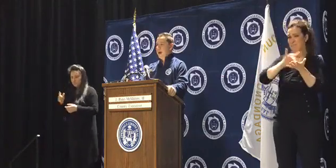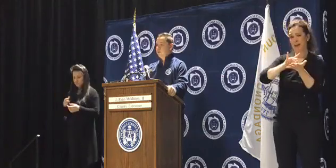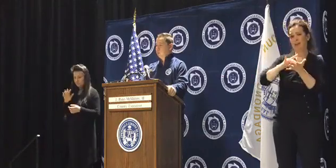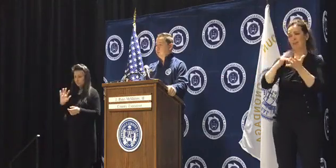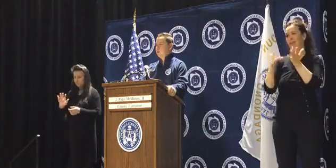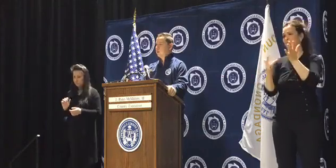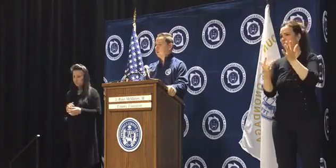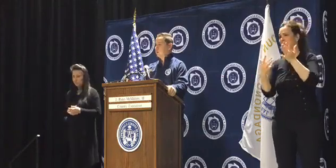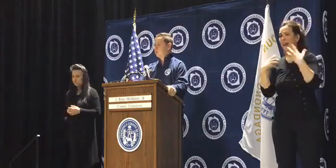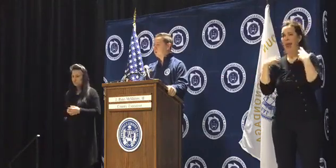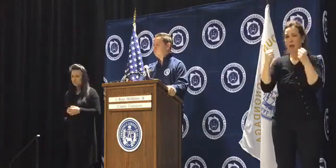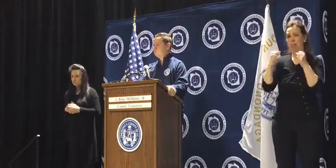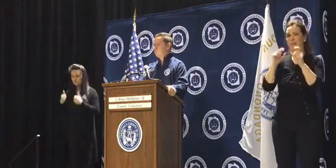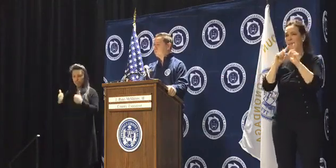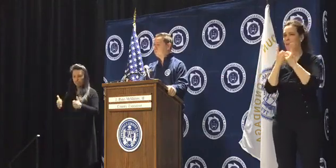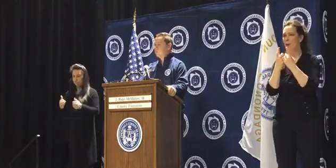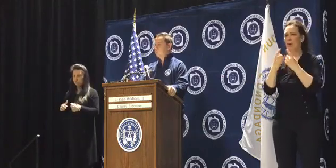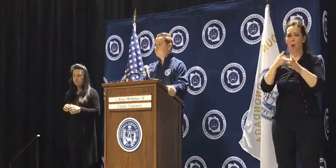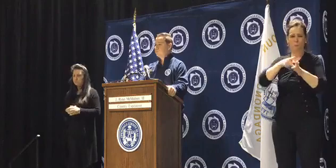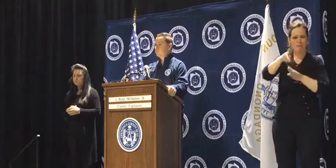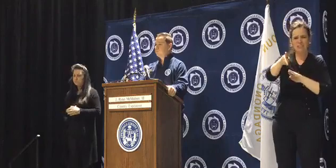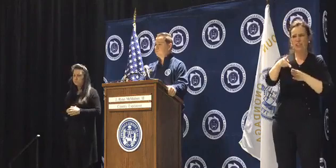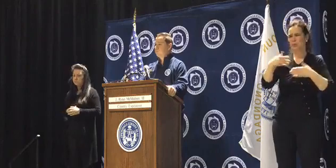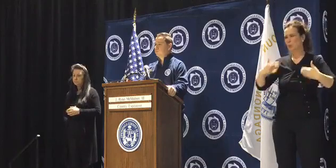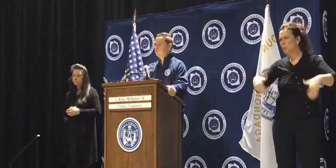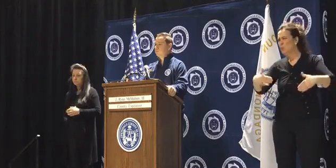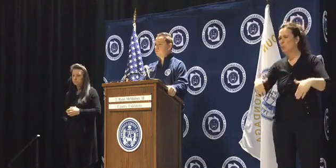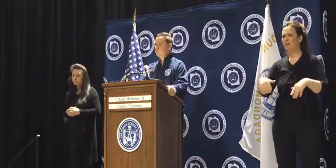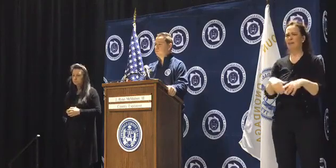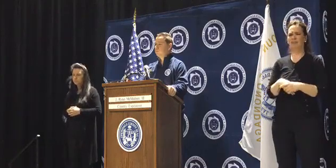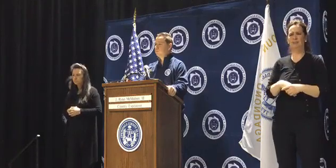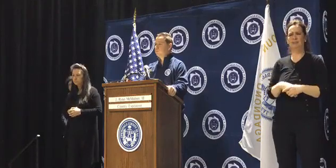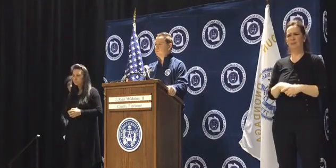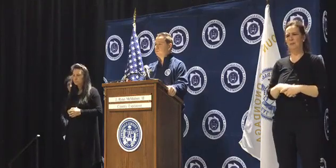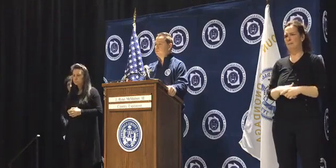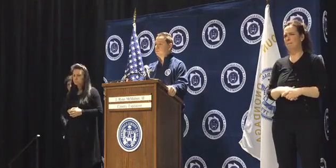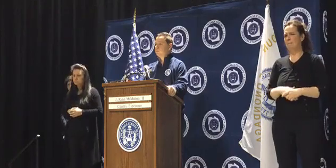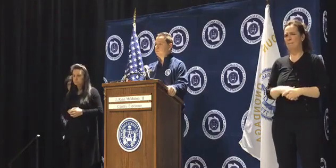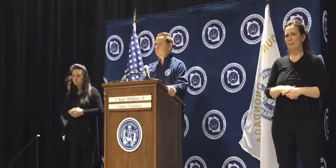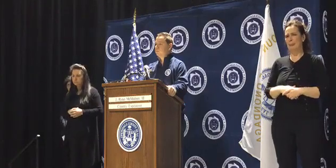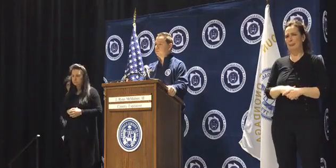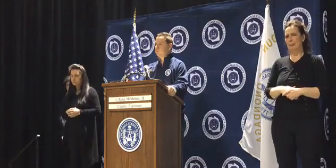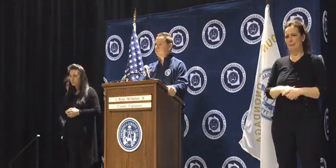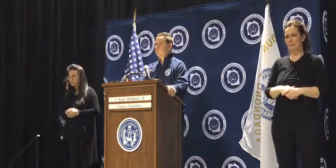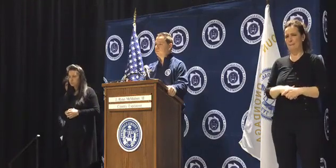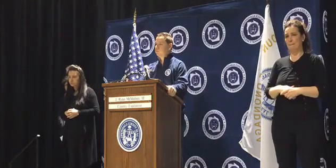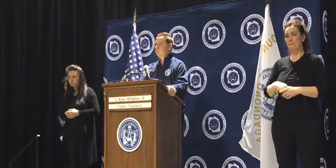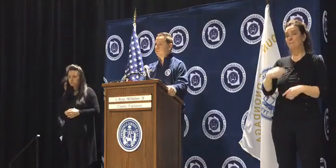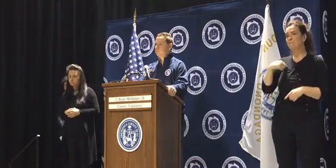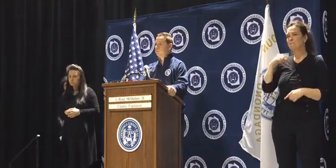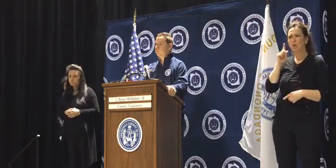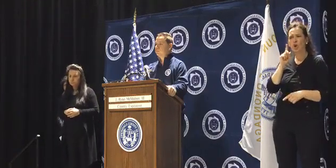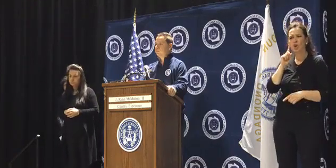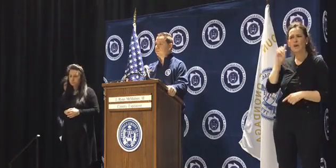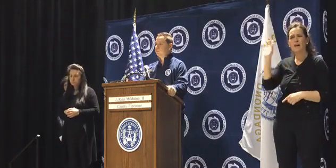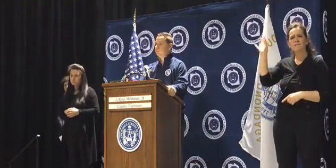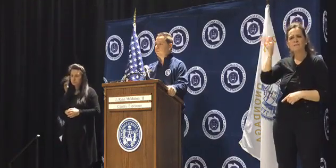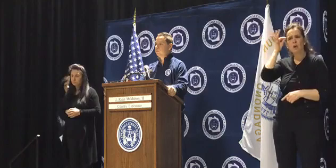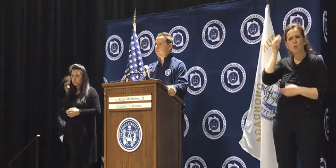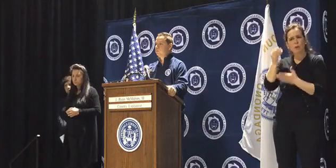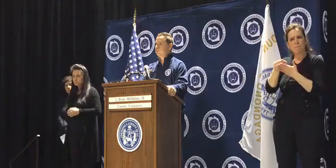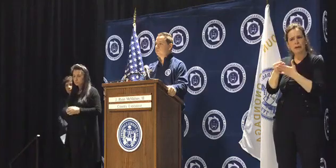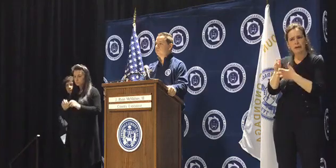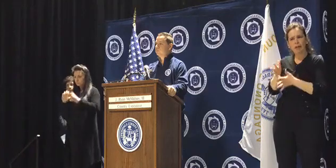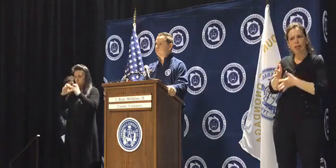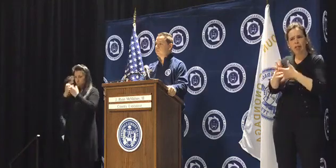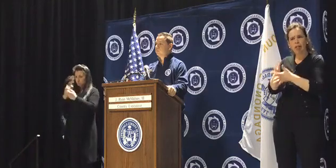with absolute professionalism. The federal government's put aside some money for local and